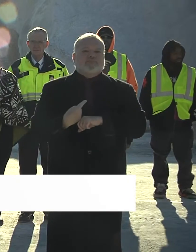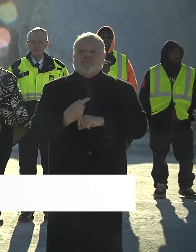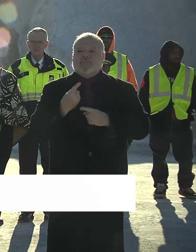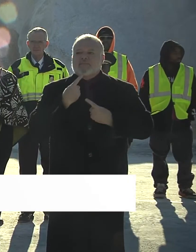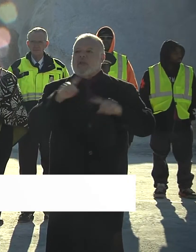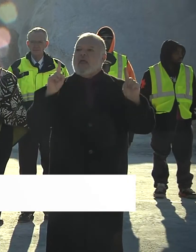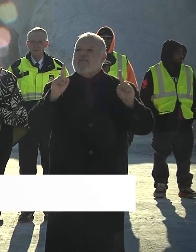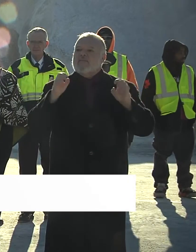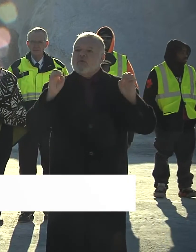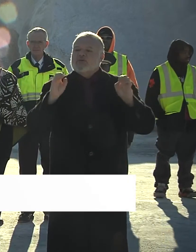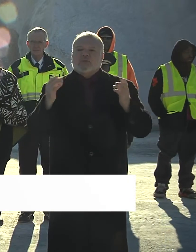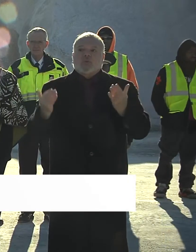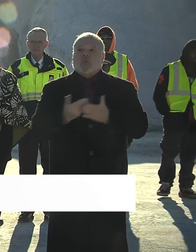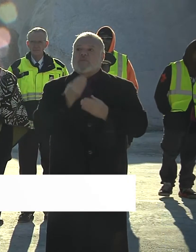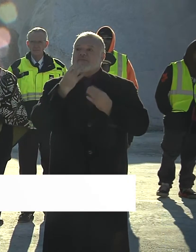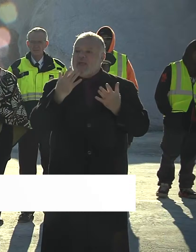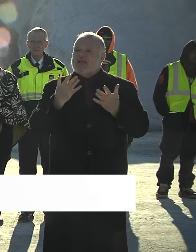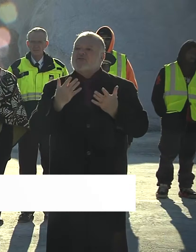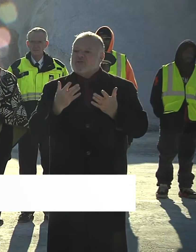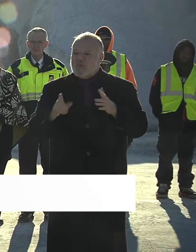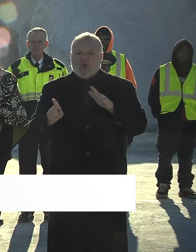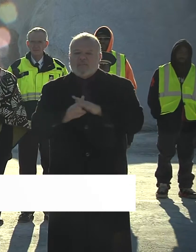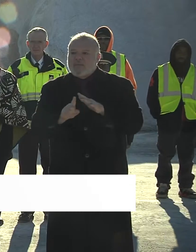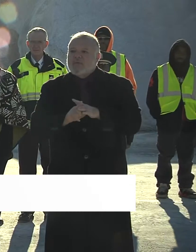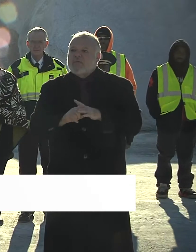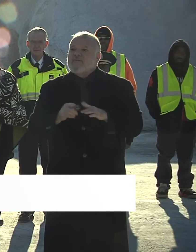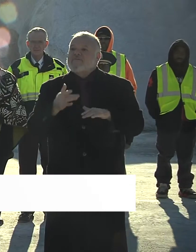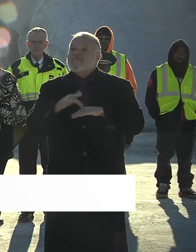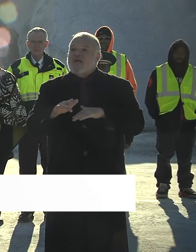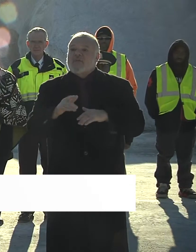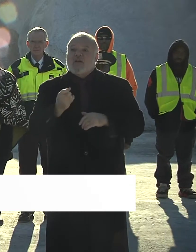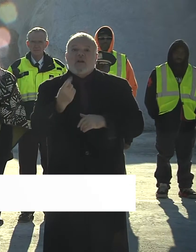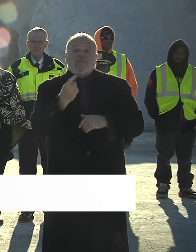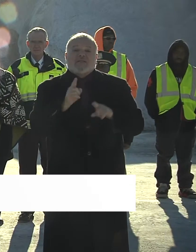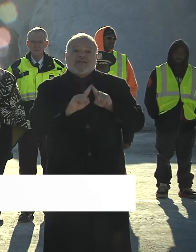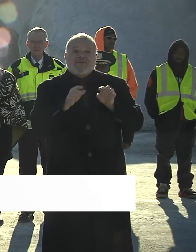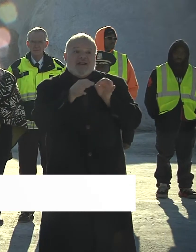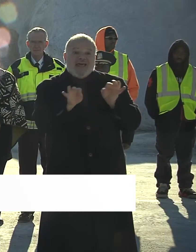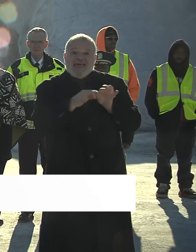also available in 11 different languages, and you can sign up at